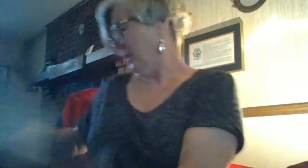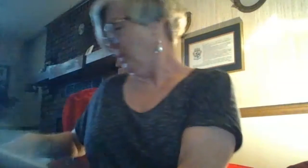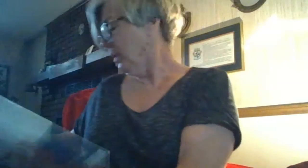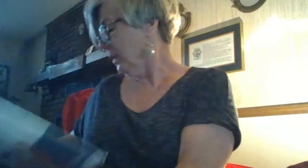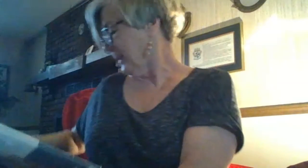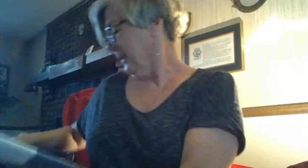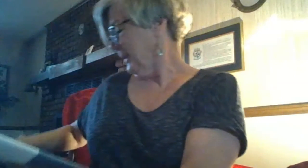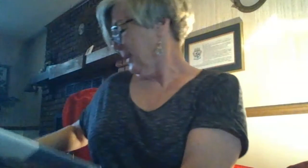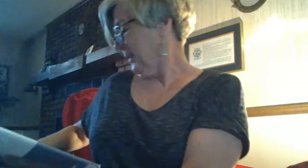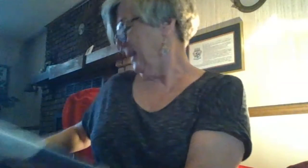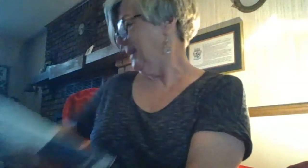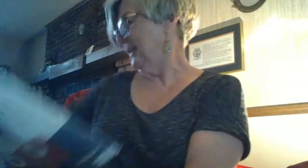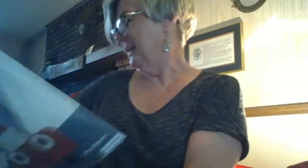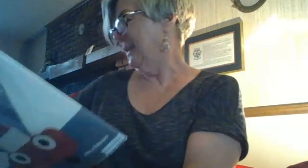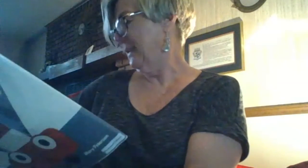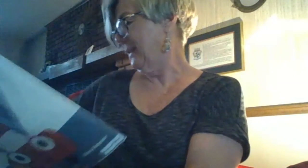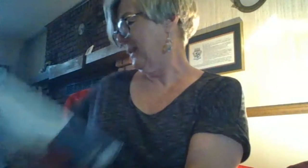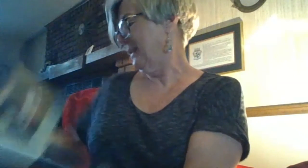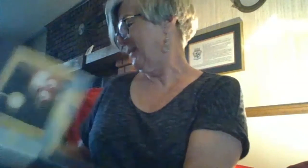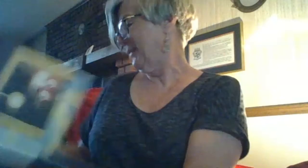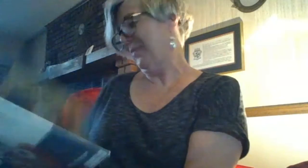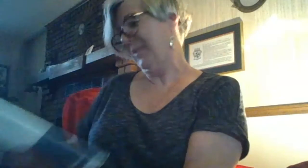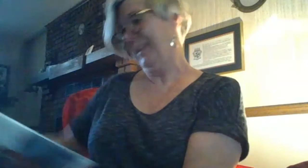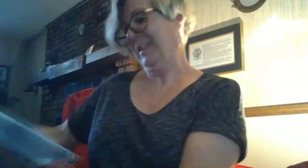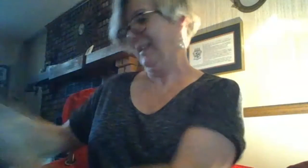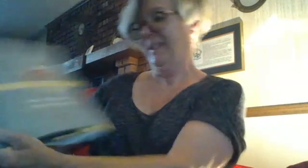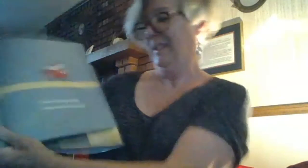to hold a book. All right.